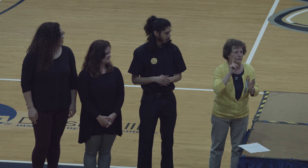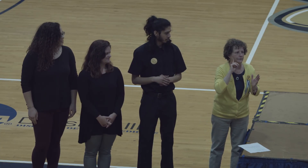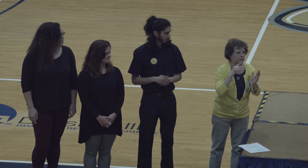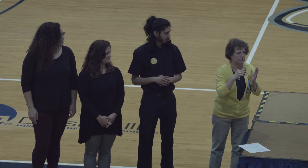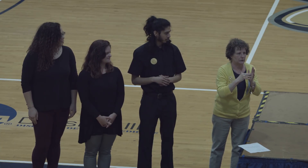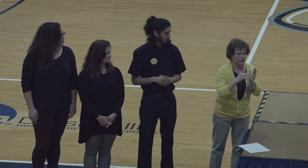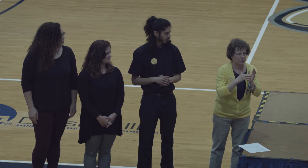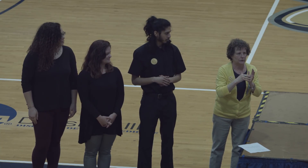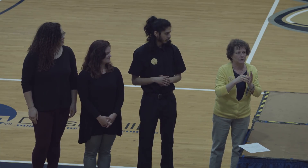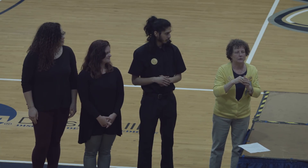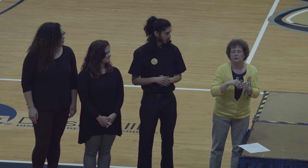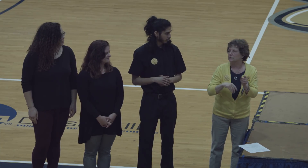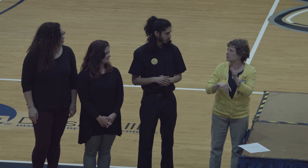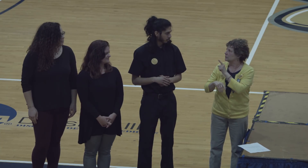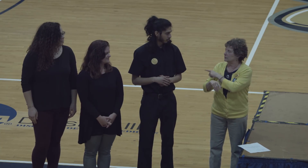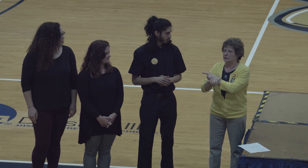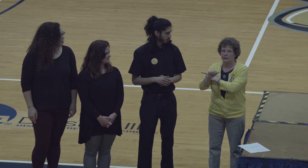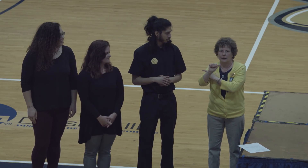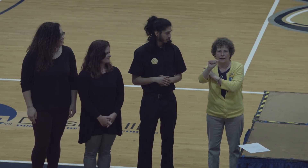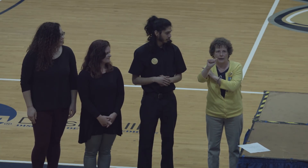senior, all majoring in deaf studies.